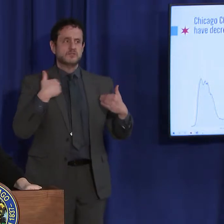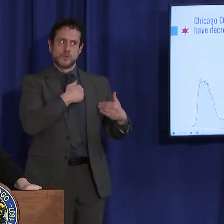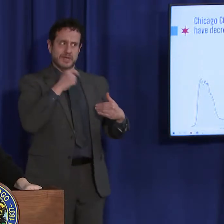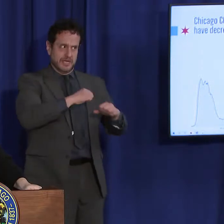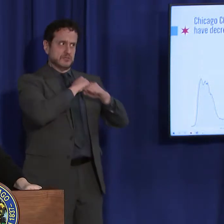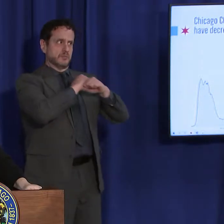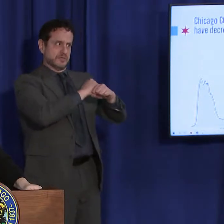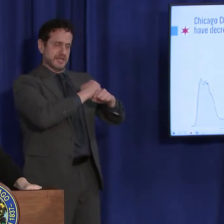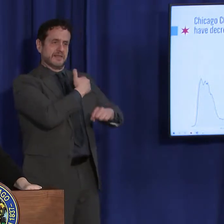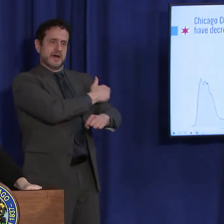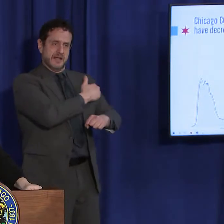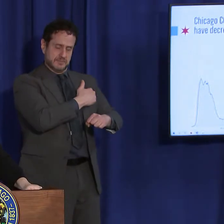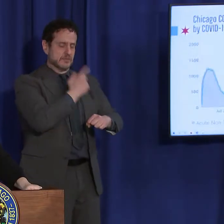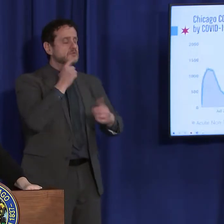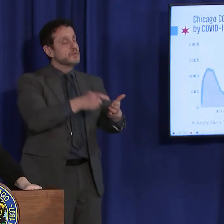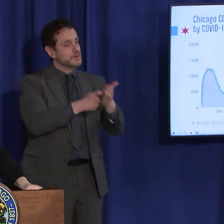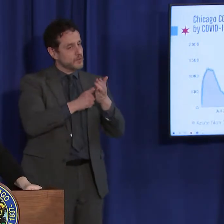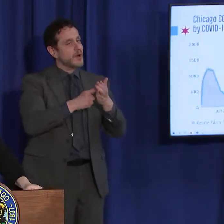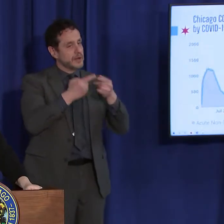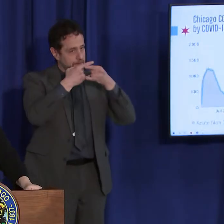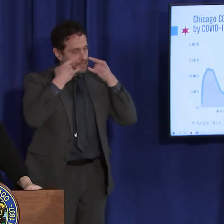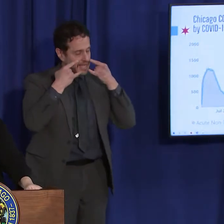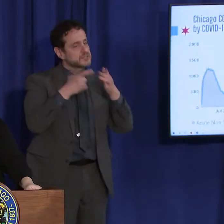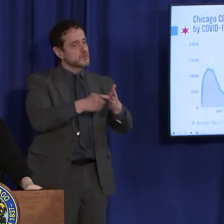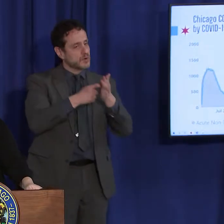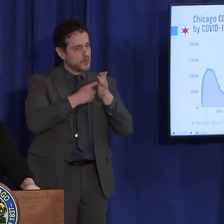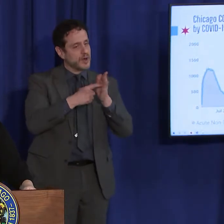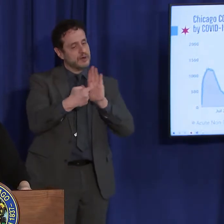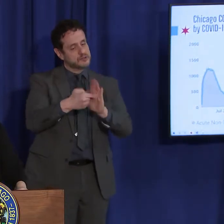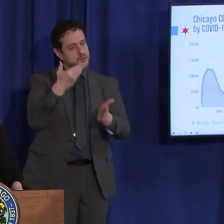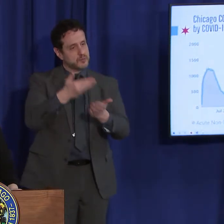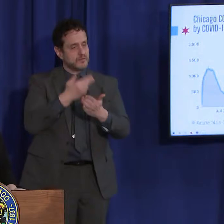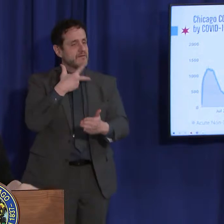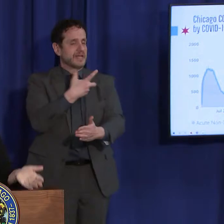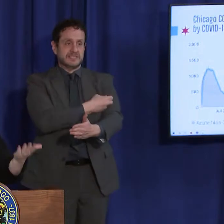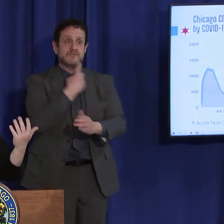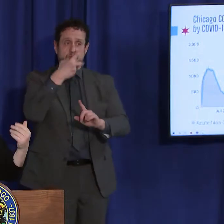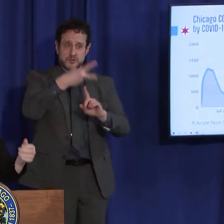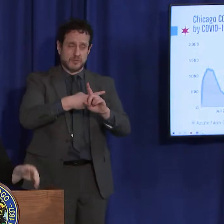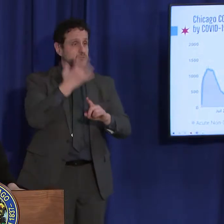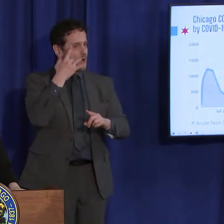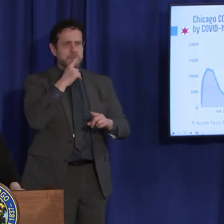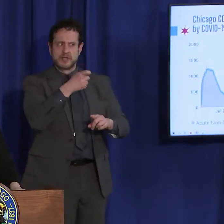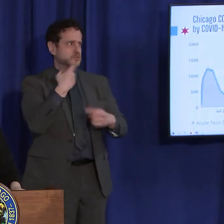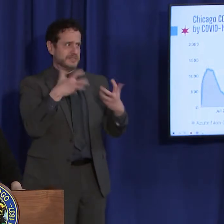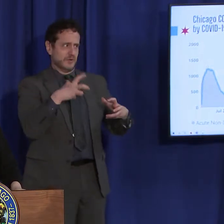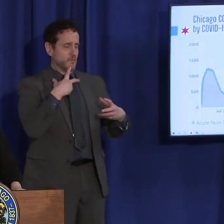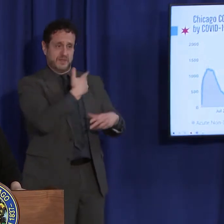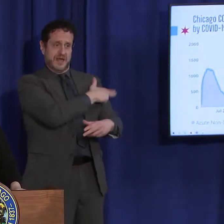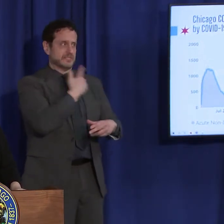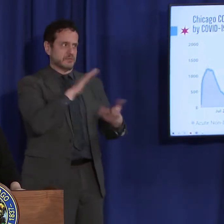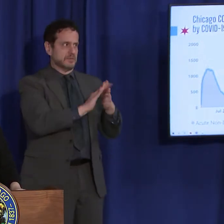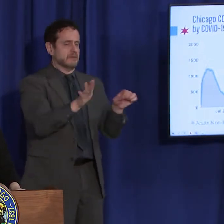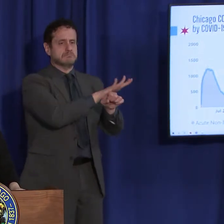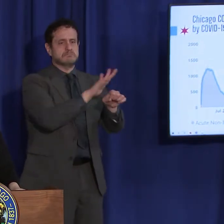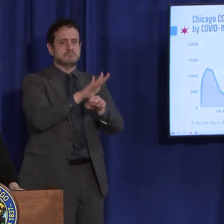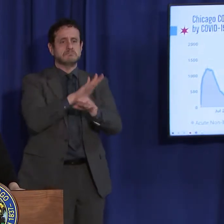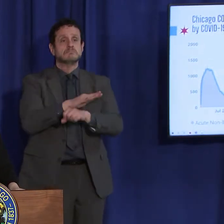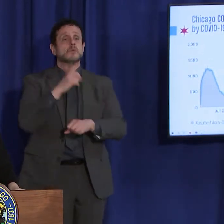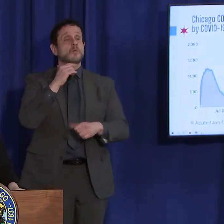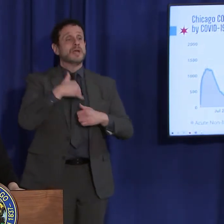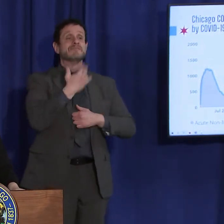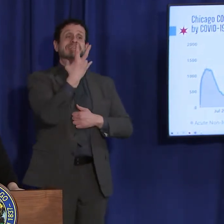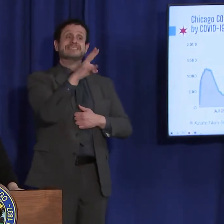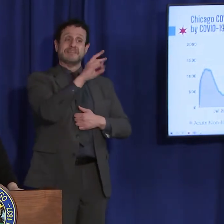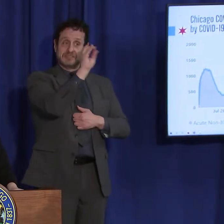do approximately the 2 months of the requirement. Where we look at hospital census, that's falling quickly. You can see we have 17%